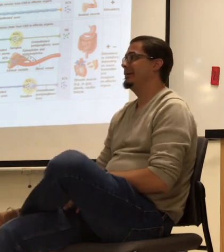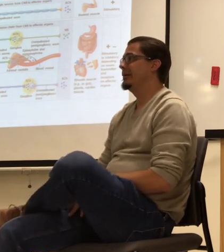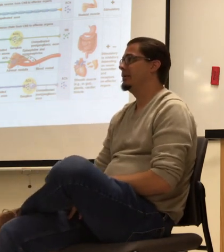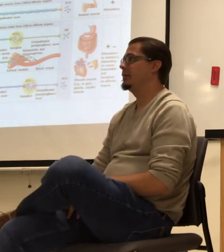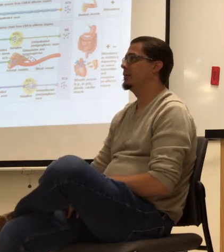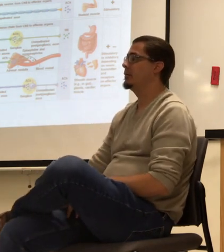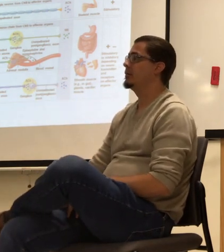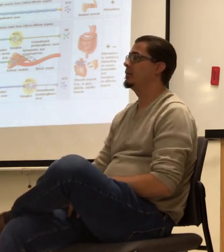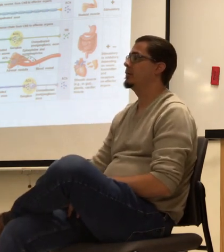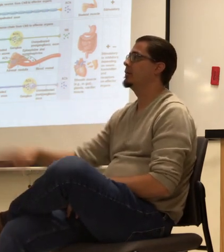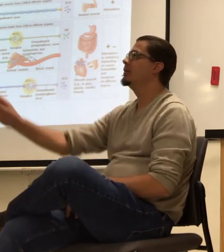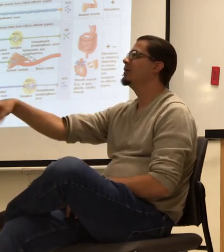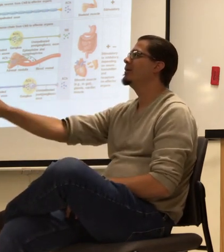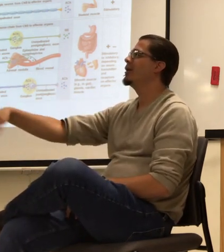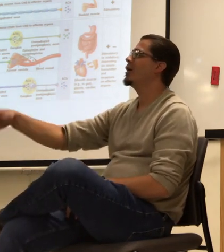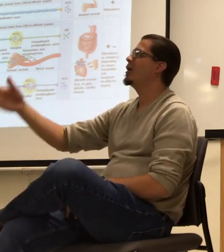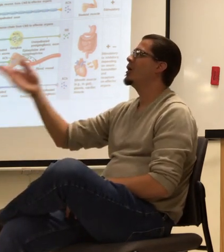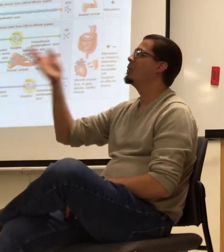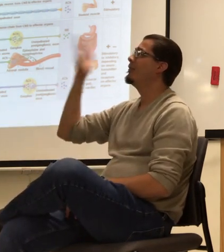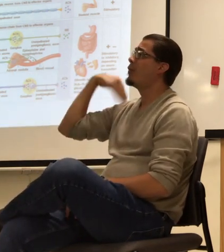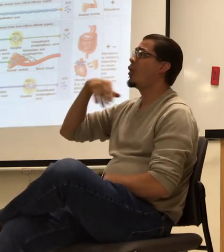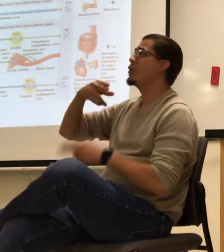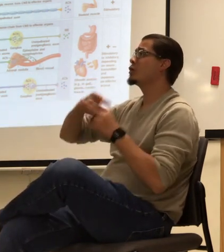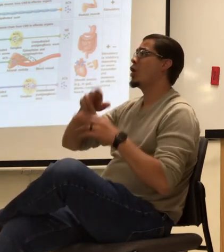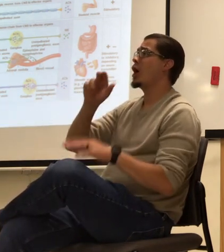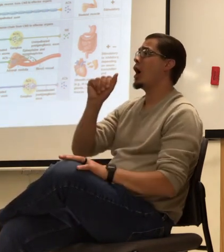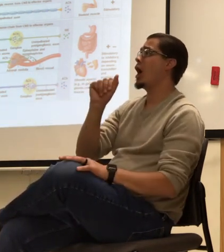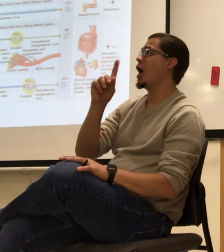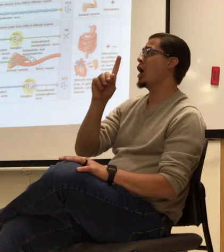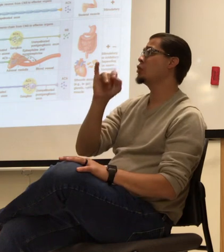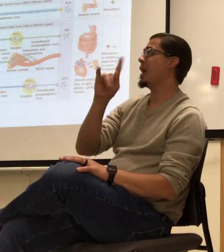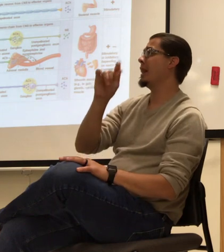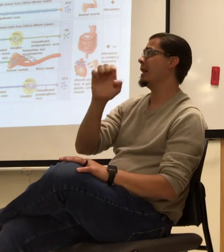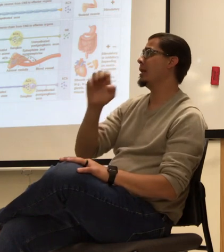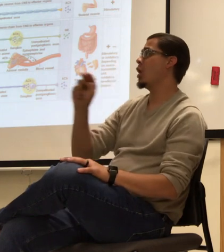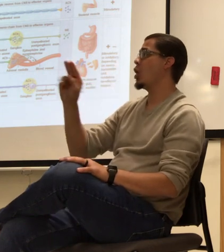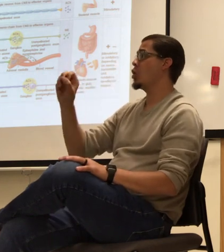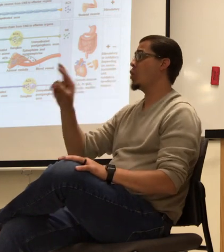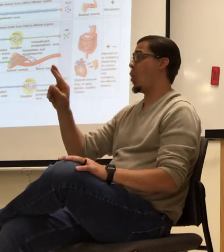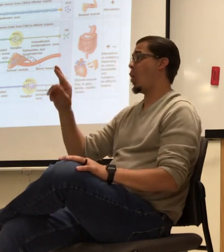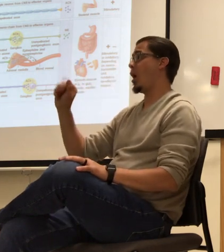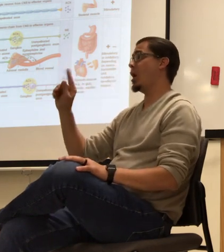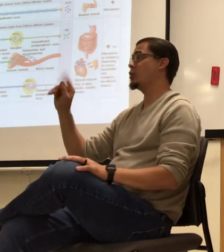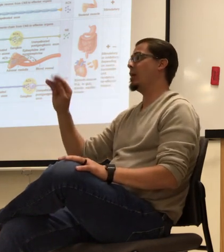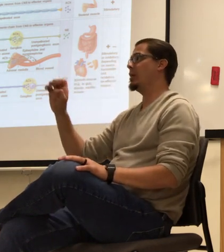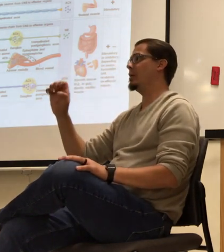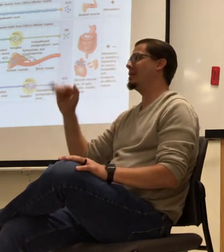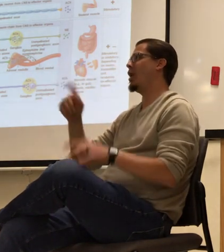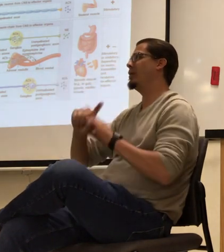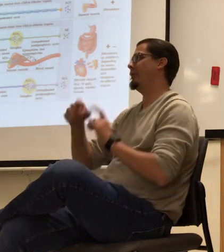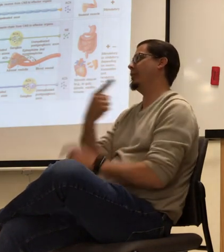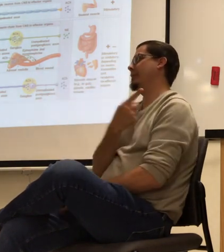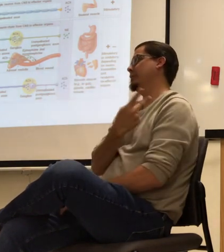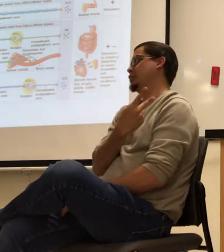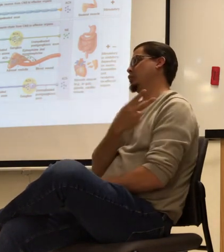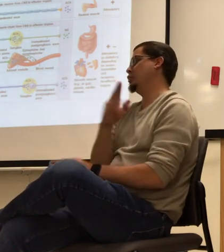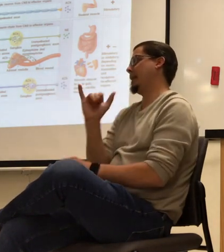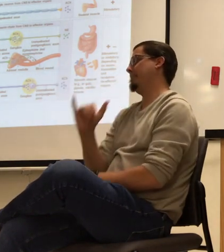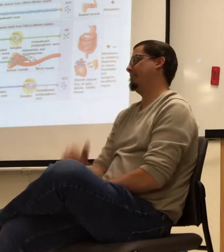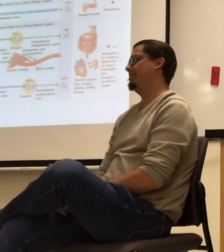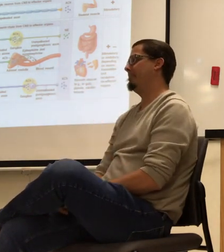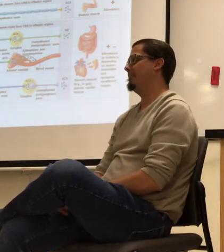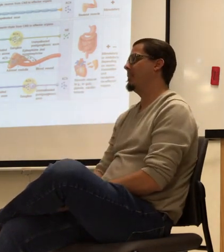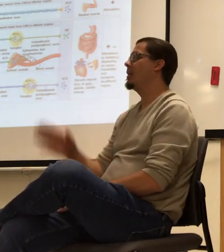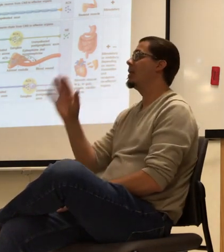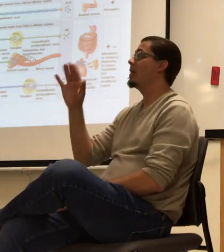It used to be called adrenaline, noradrenaline, so now we call it epinephrine, norepinephrine.